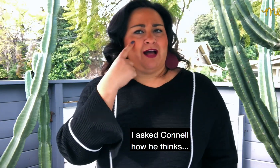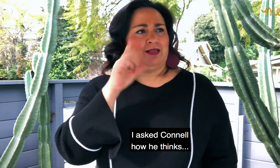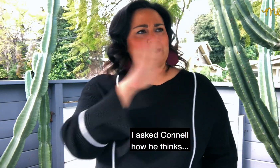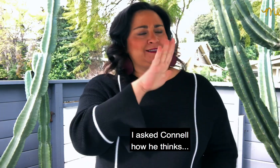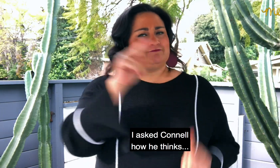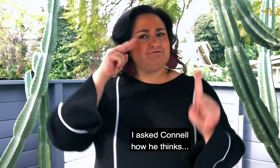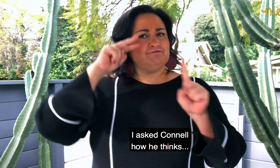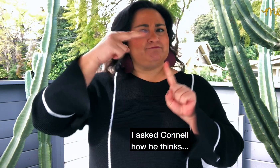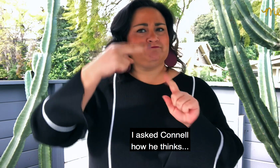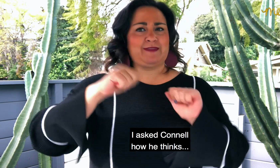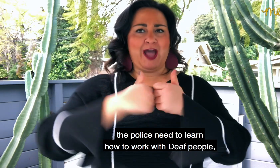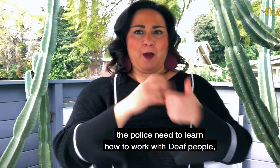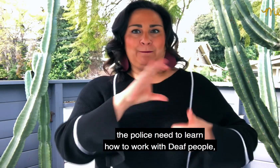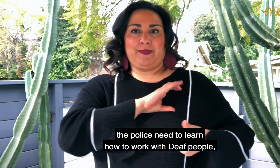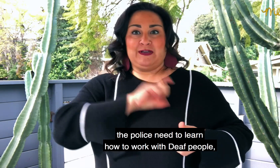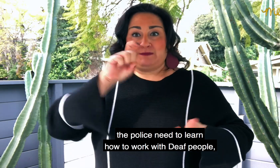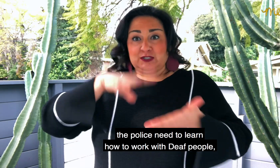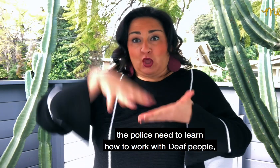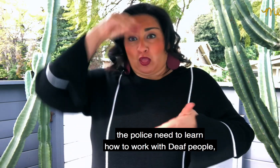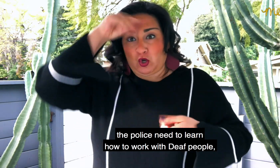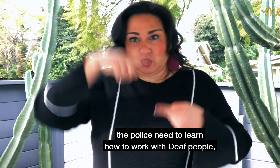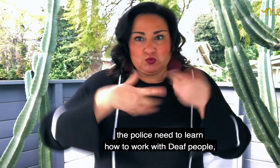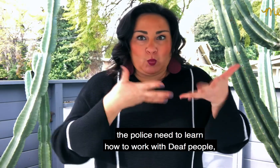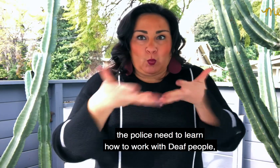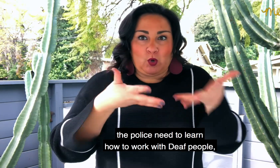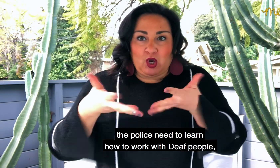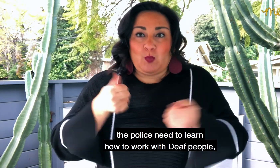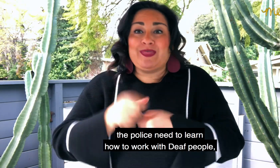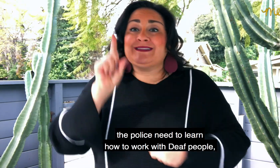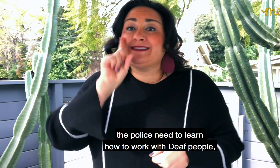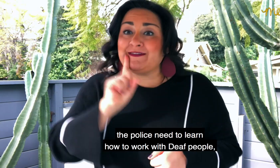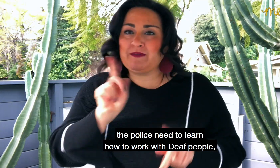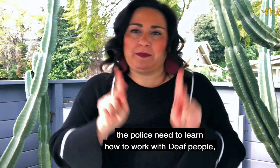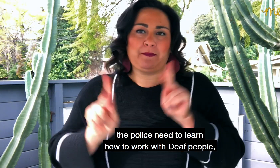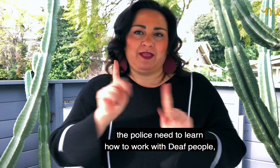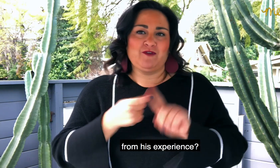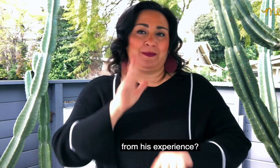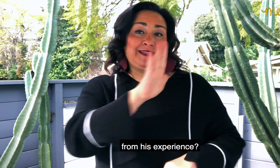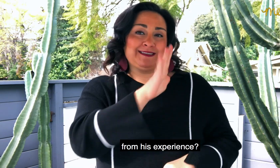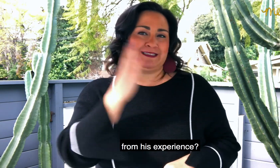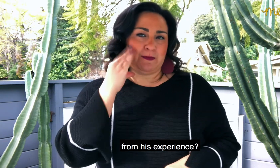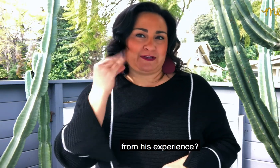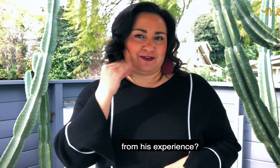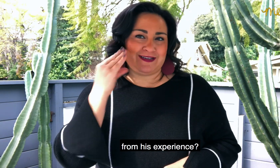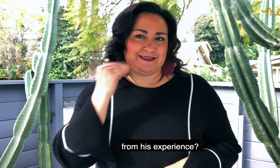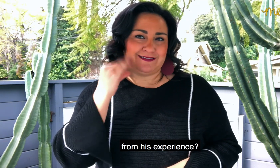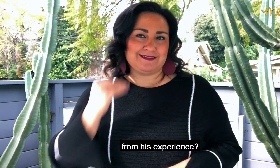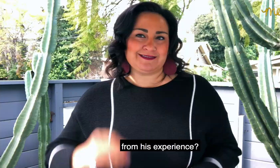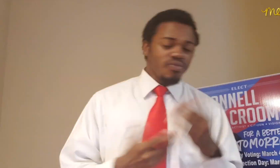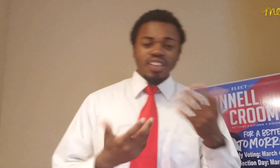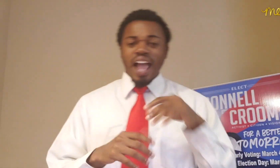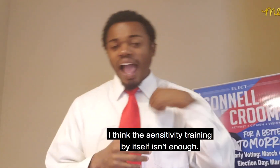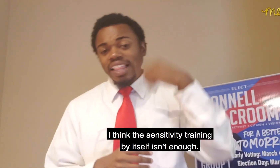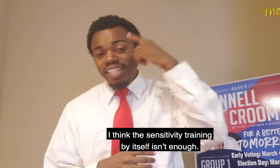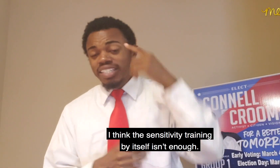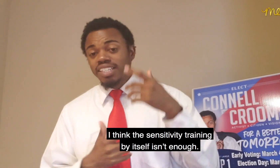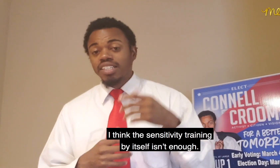I asked Connell how he thinks the police need to learn how to work with deaf people, from his experience. I think